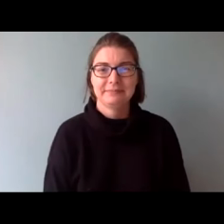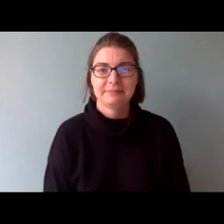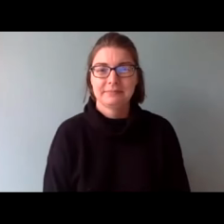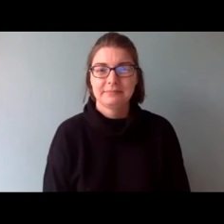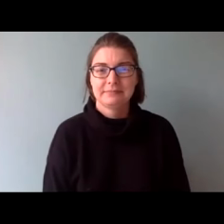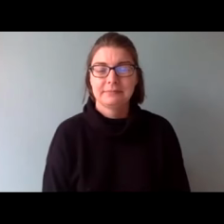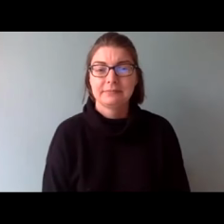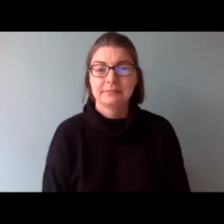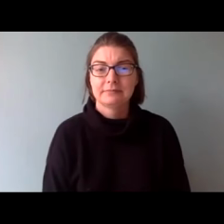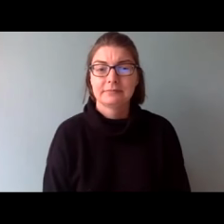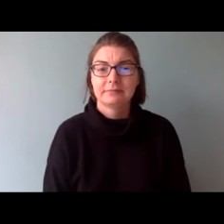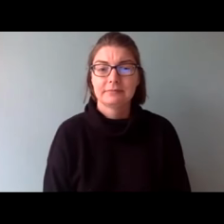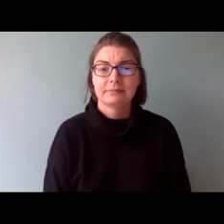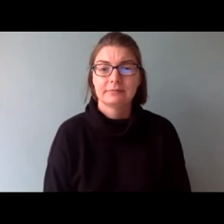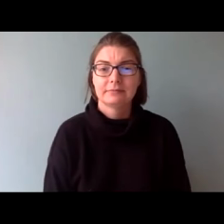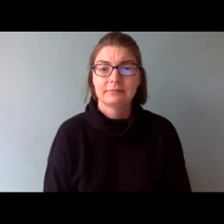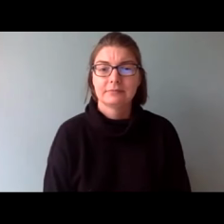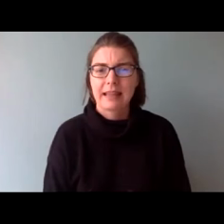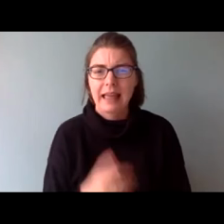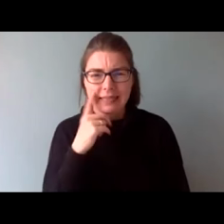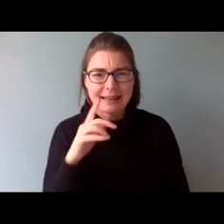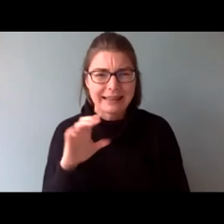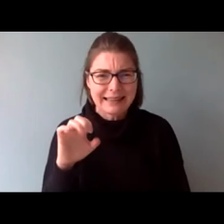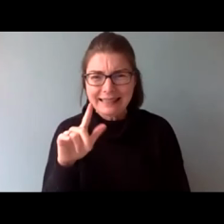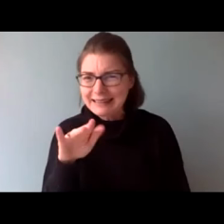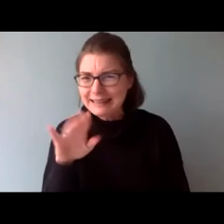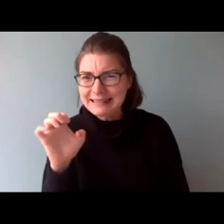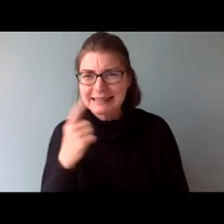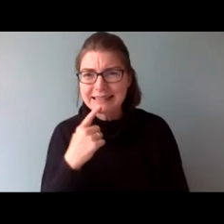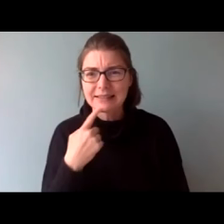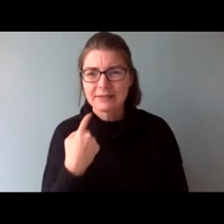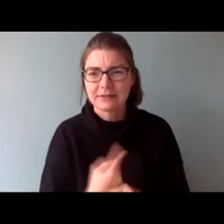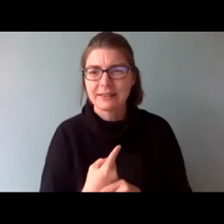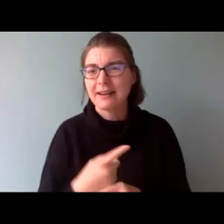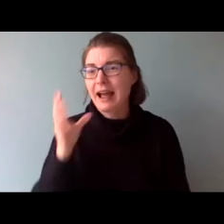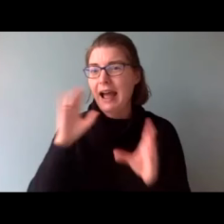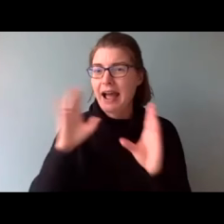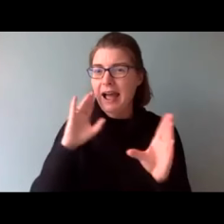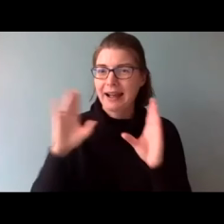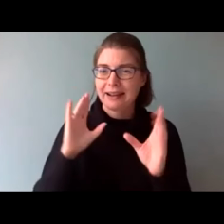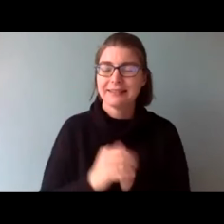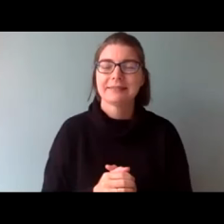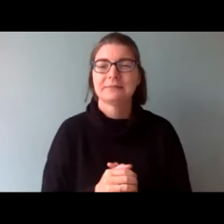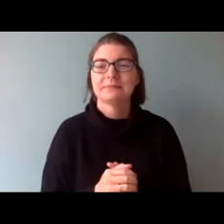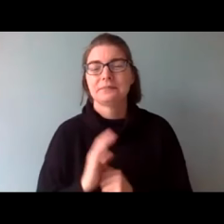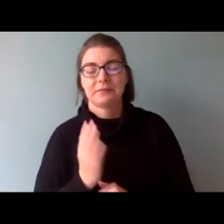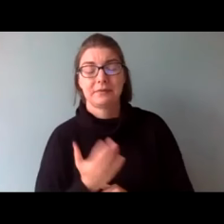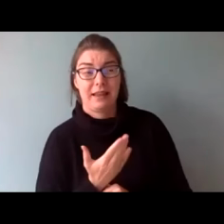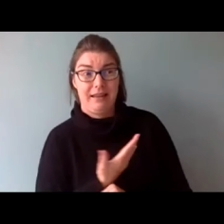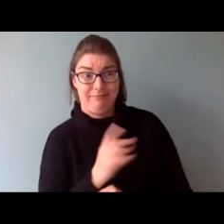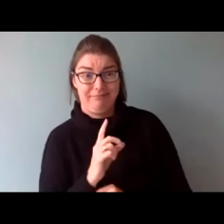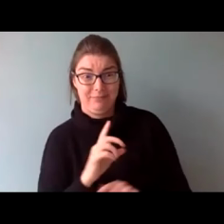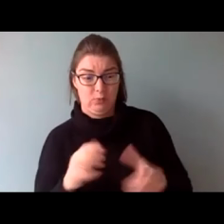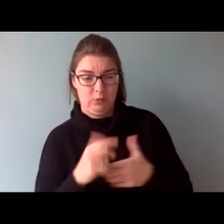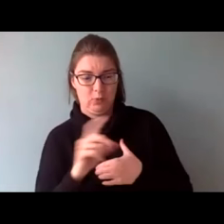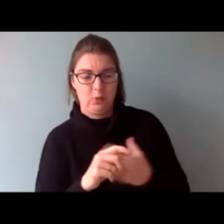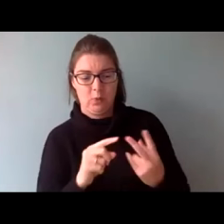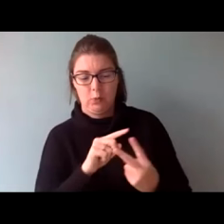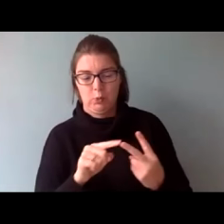And I'm going to pronounce it Elise. Yes, hi. So Hey. our question, we had a